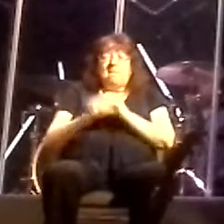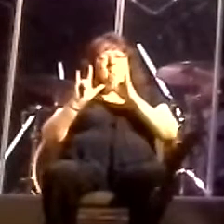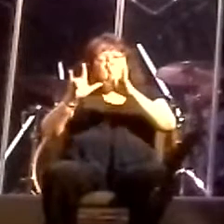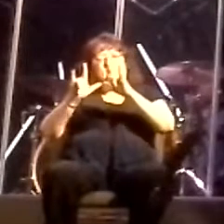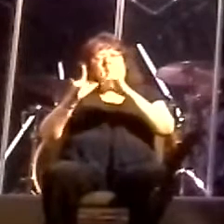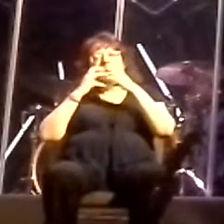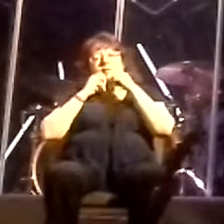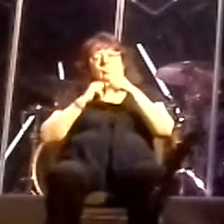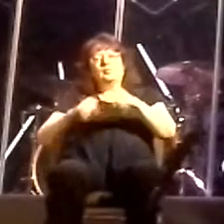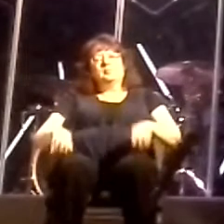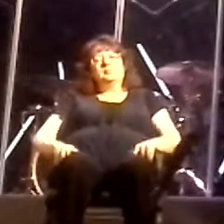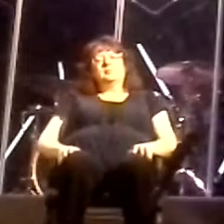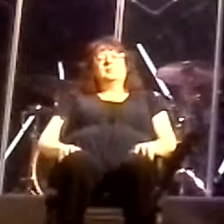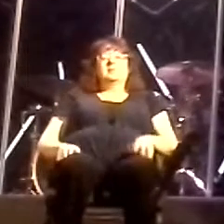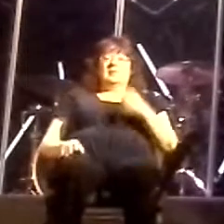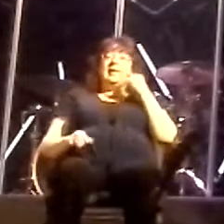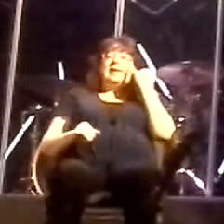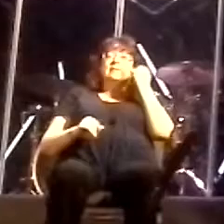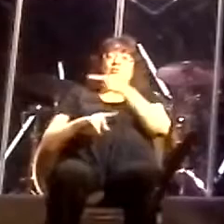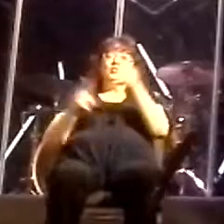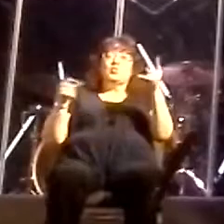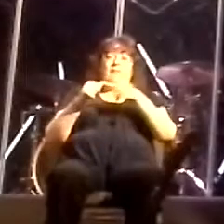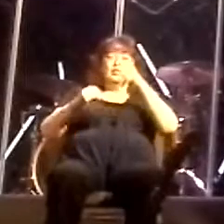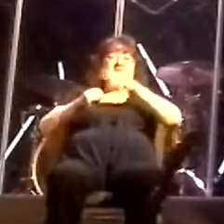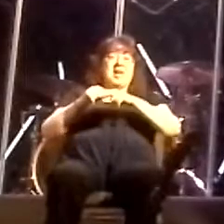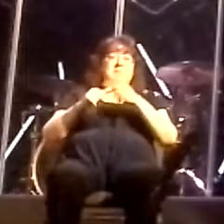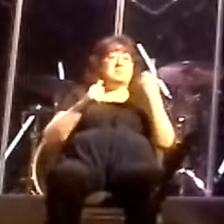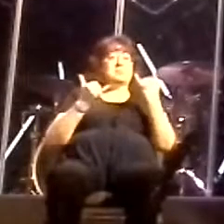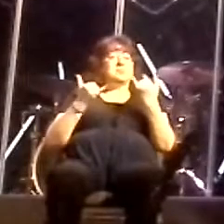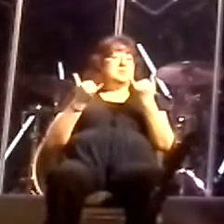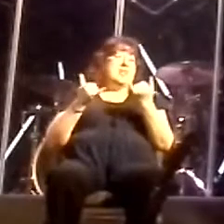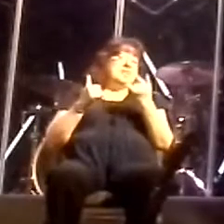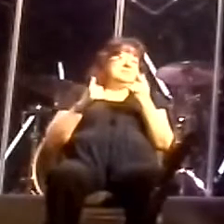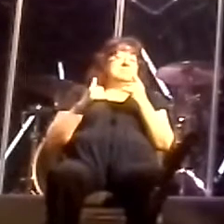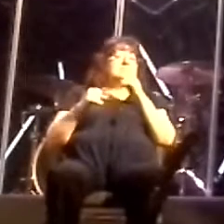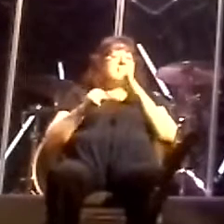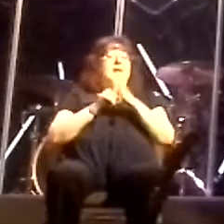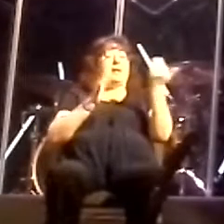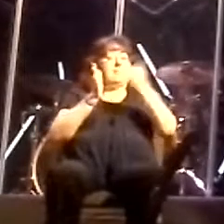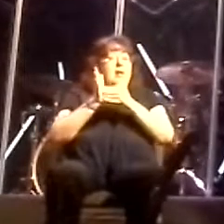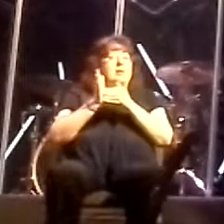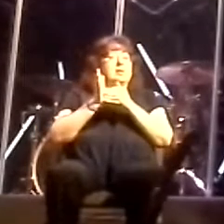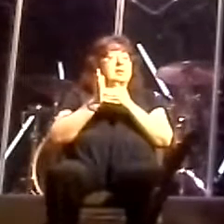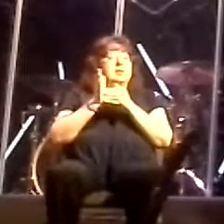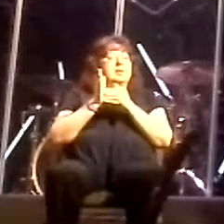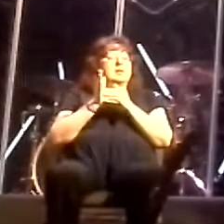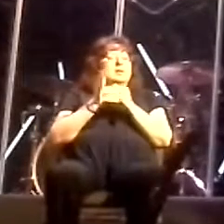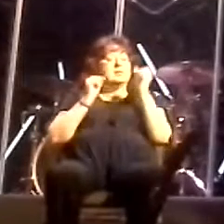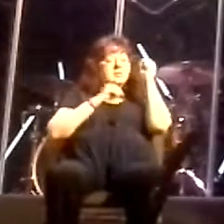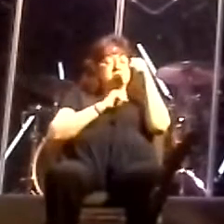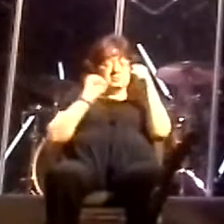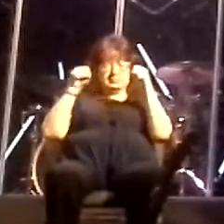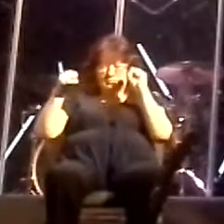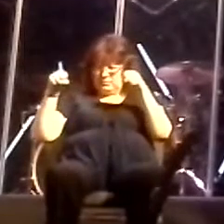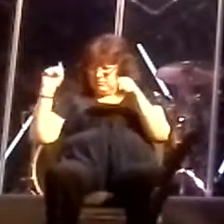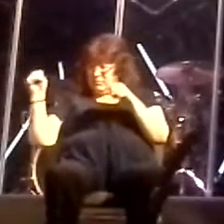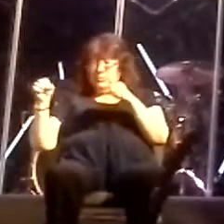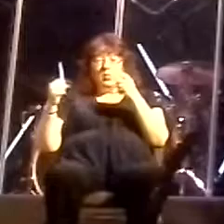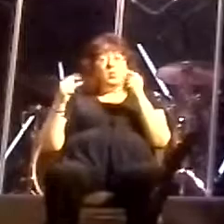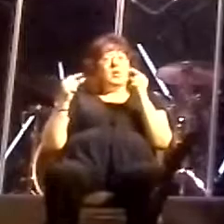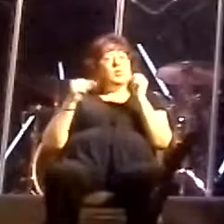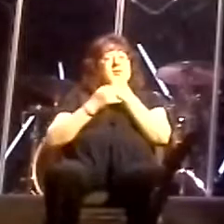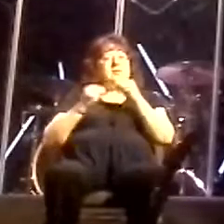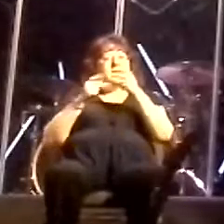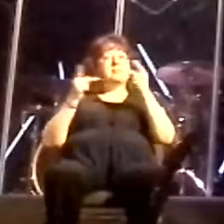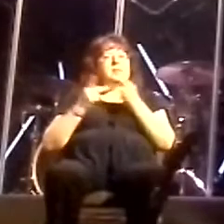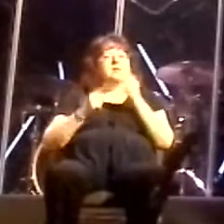love you. So if that's you today, first time, or maybe today's a rededication of your life to Christ, with heads bowed all across this room, what we do in this